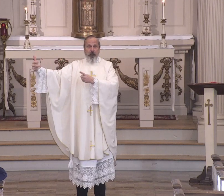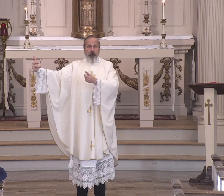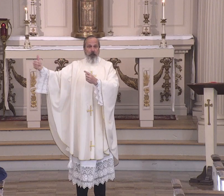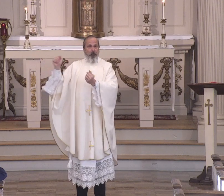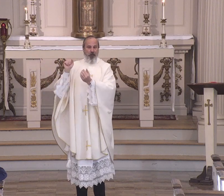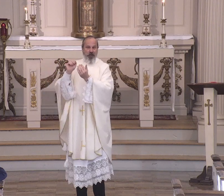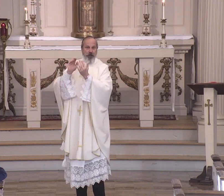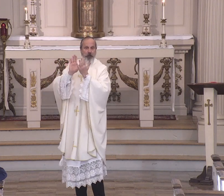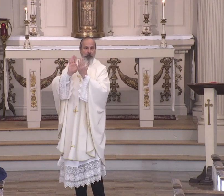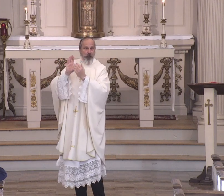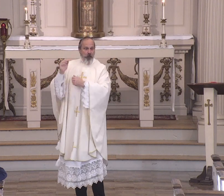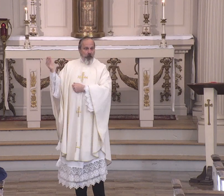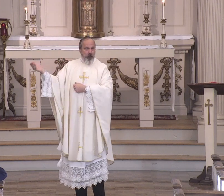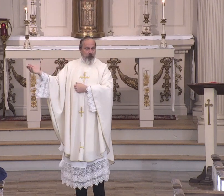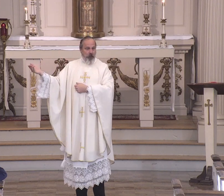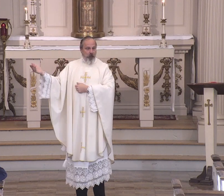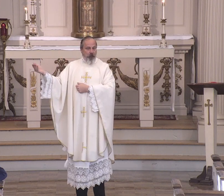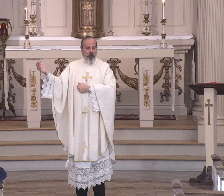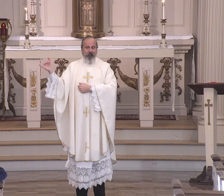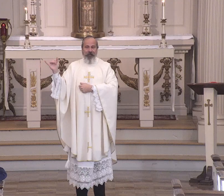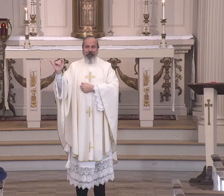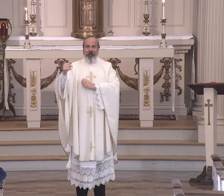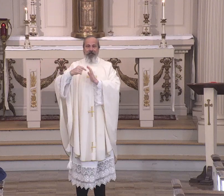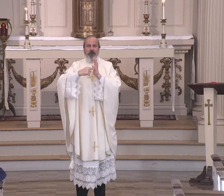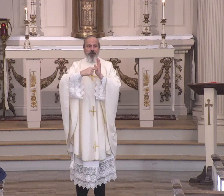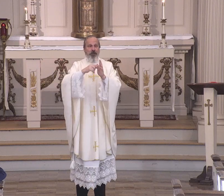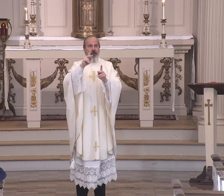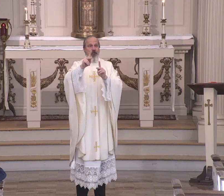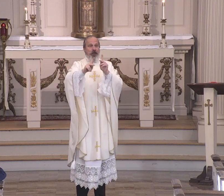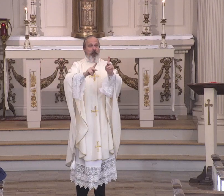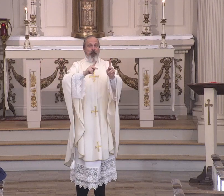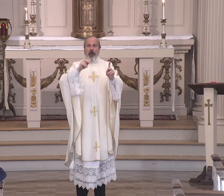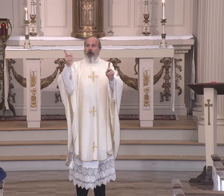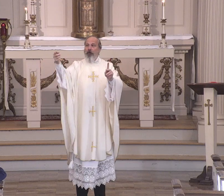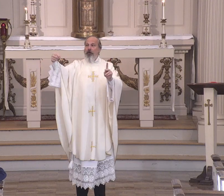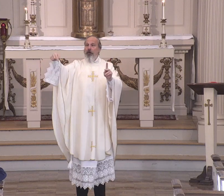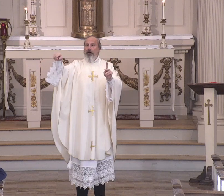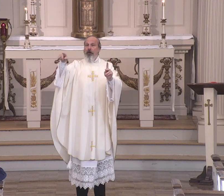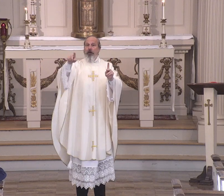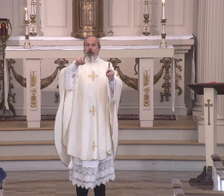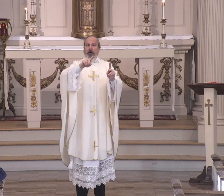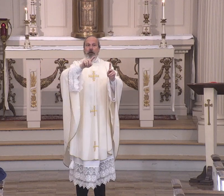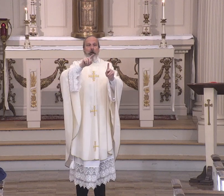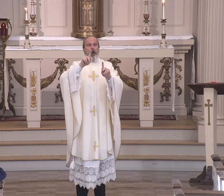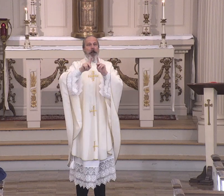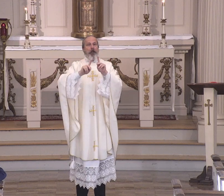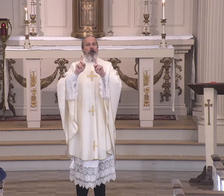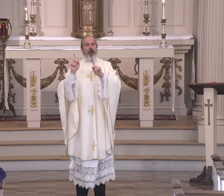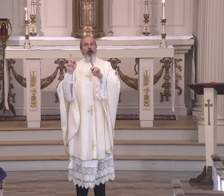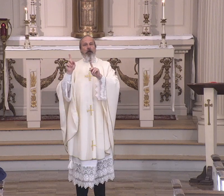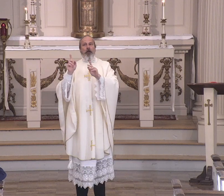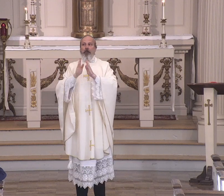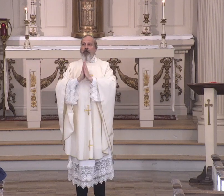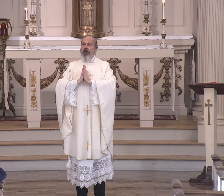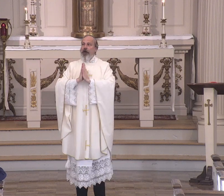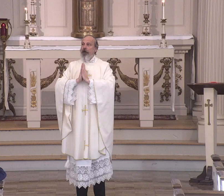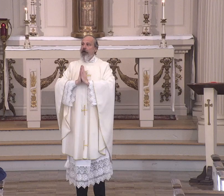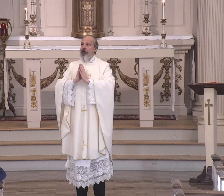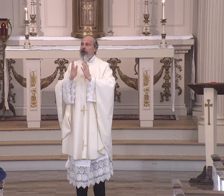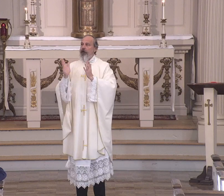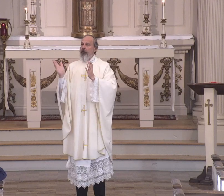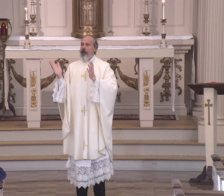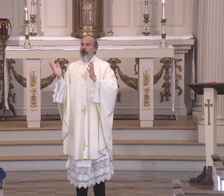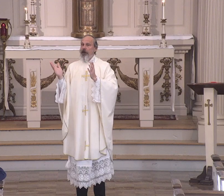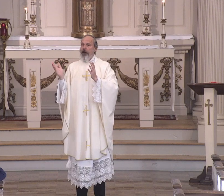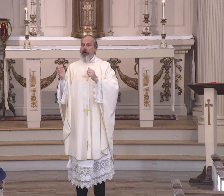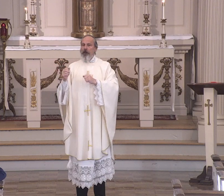Your cars are parked outside in the parking lot, and that is a sign of your presence. It shows people in the world driving by that